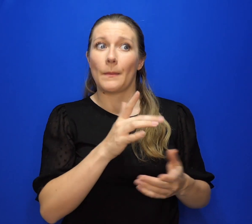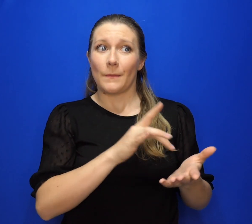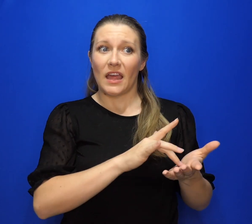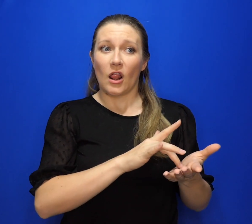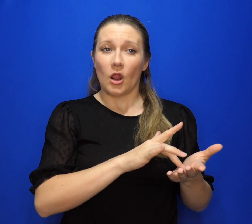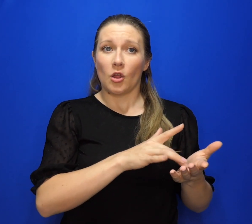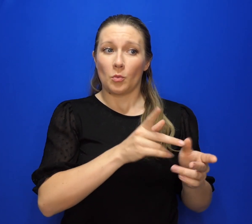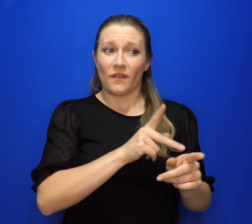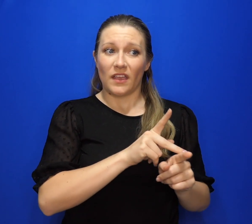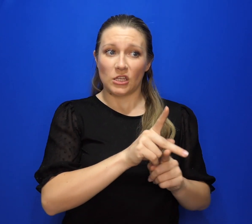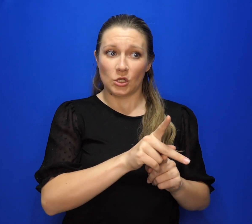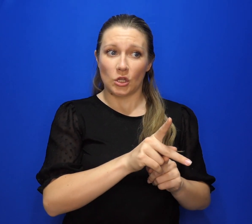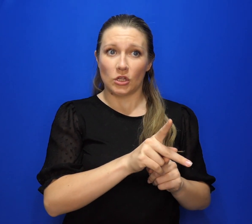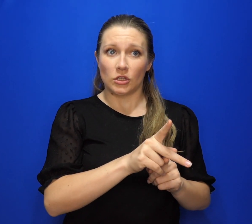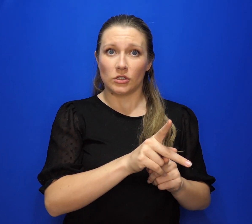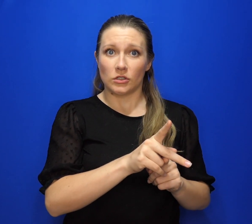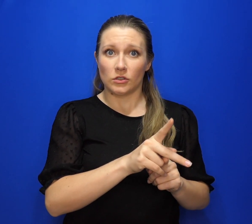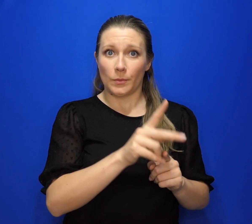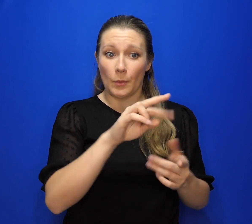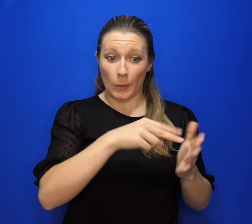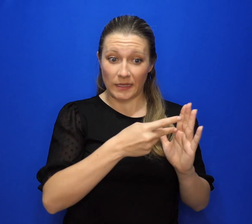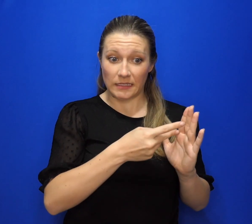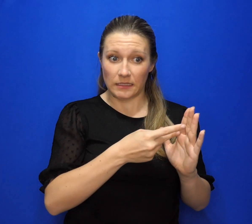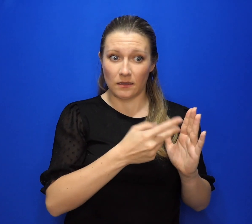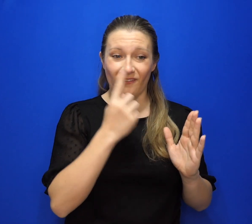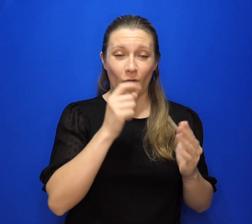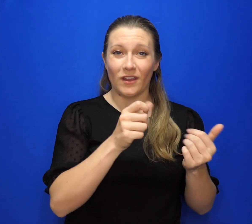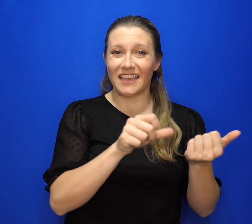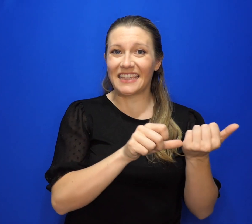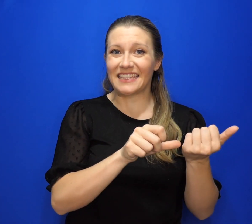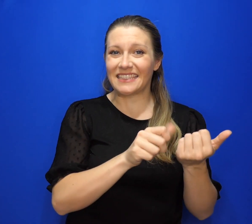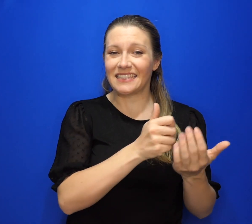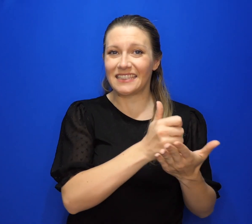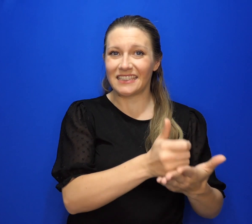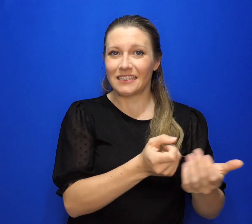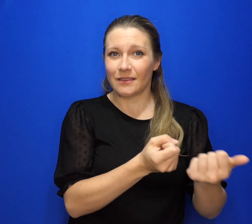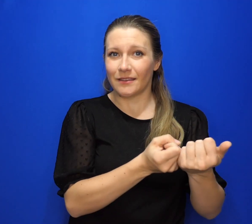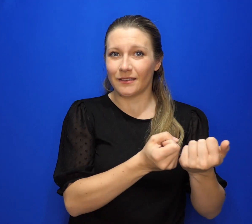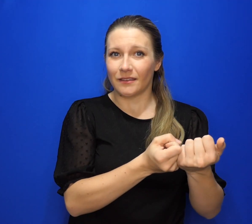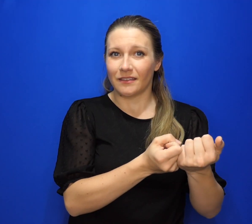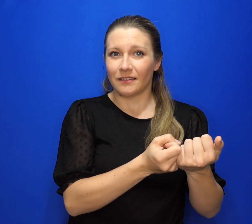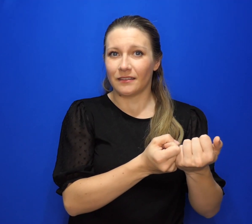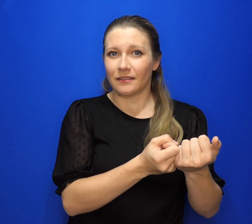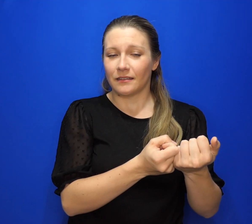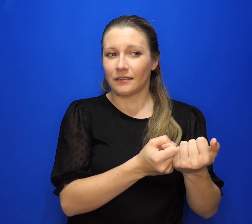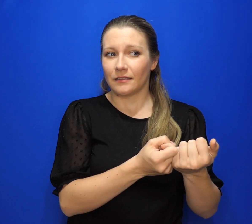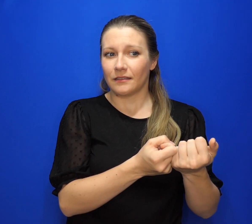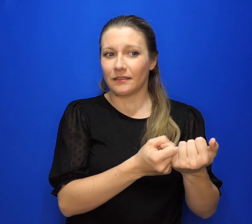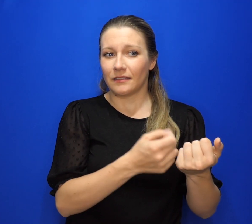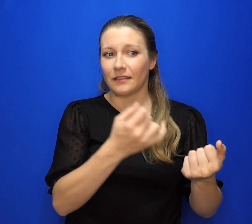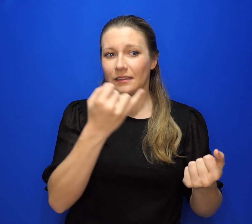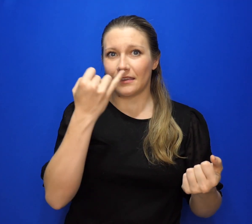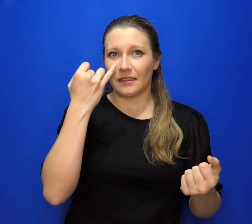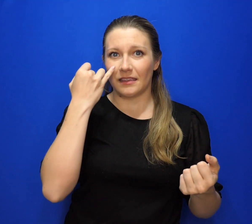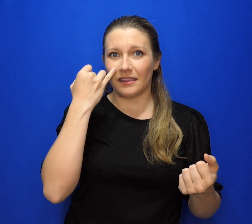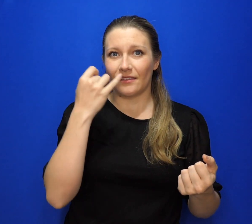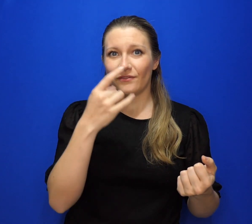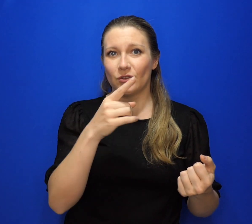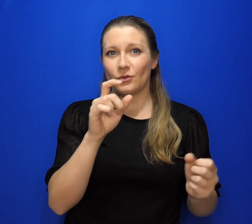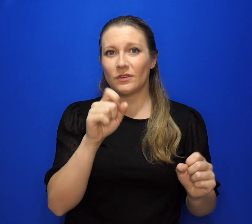to you for assistance, right? And if you can say to them, let's look at this in